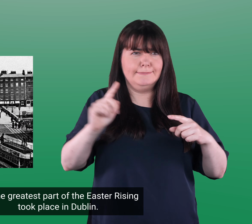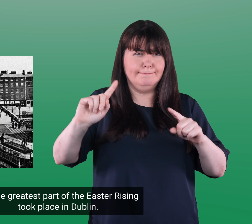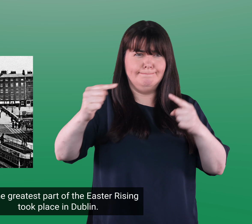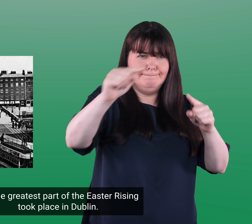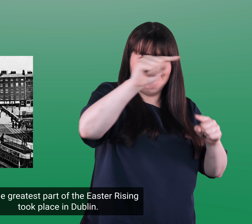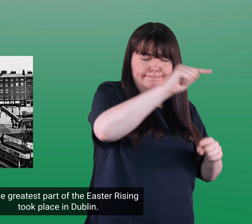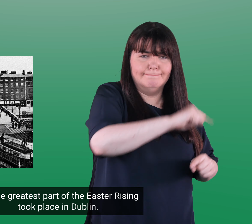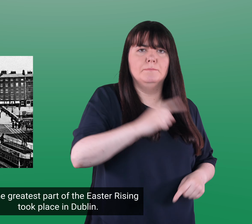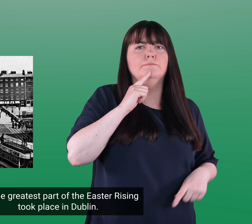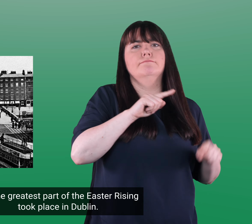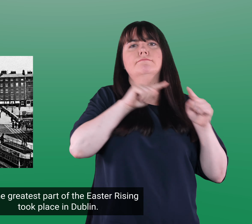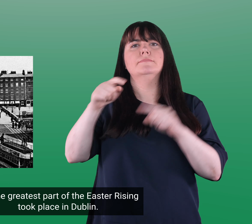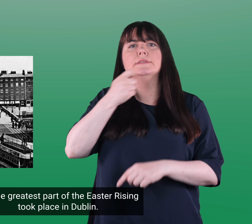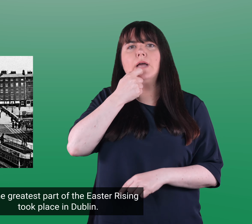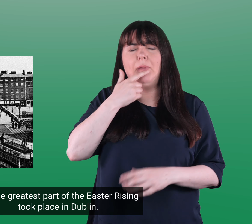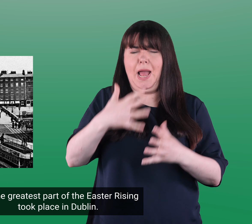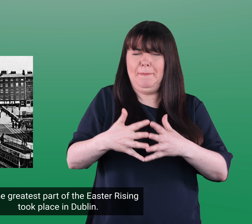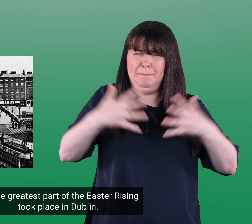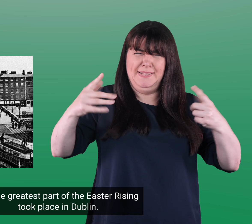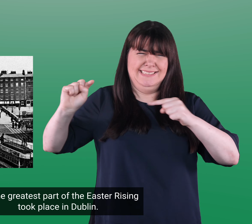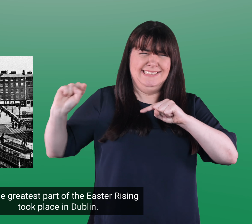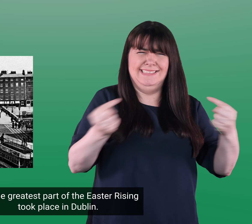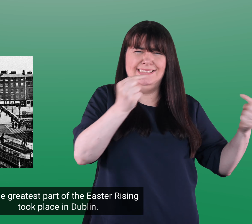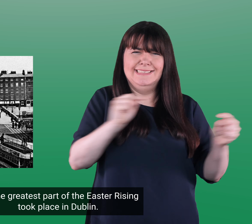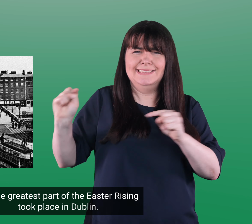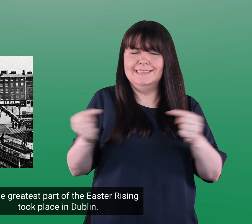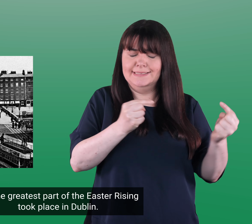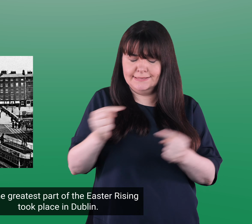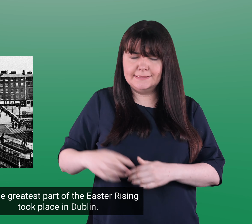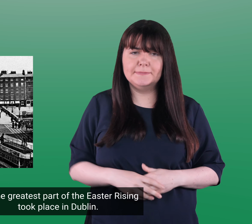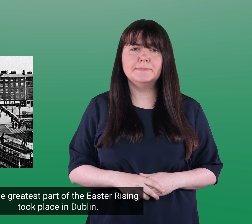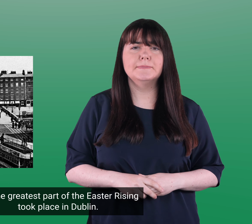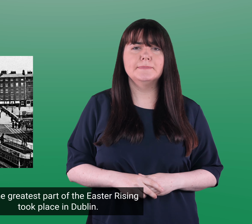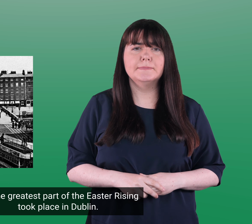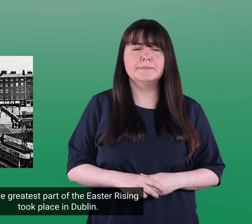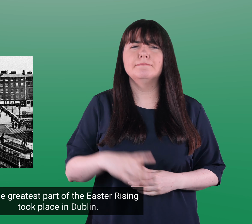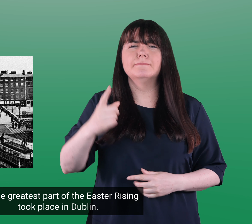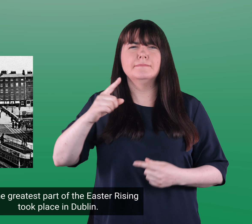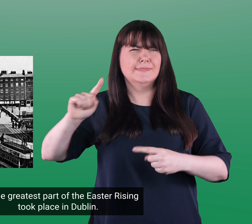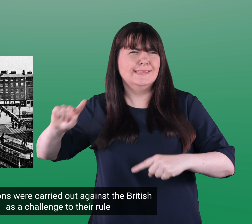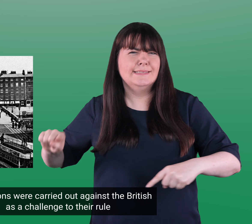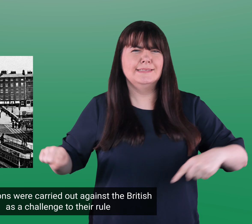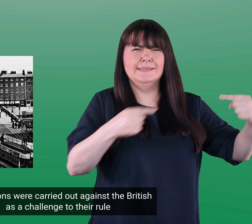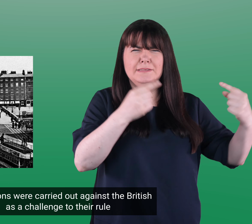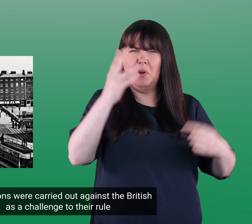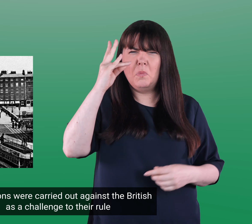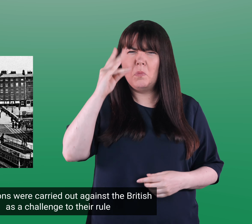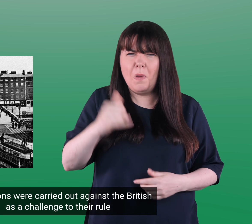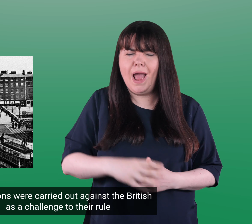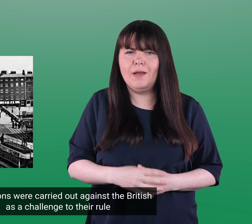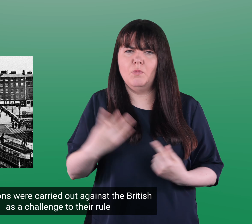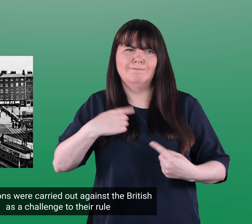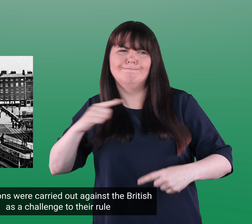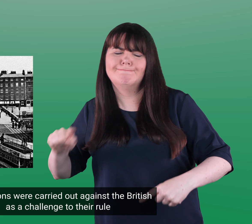the greatest part of the Easter Rising took place in Dublin. The actions were carried out against the